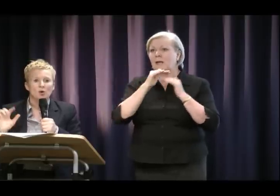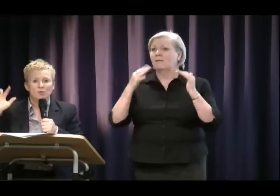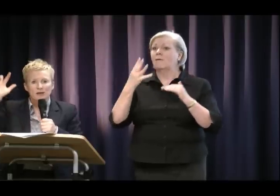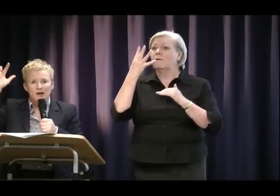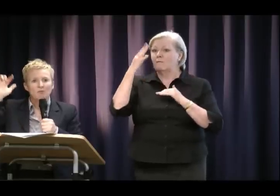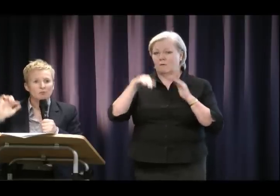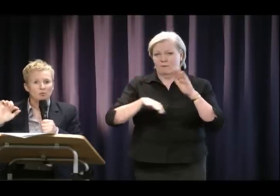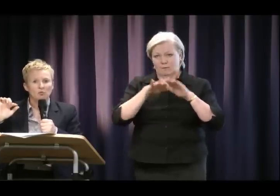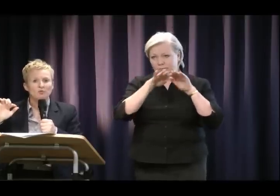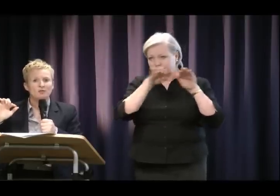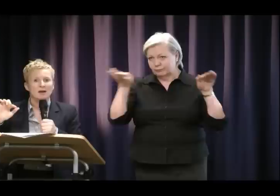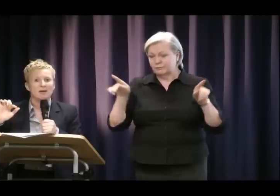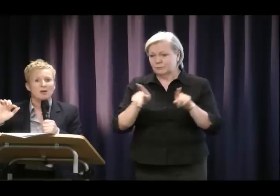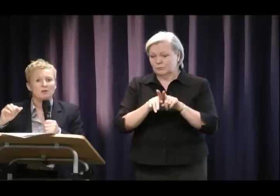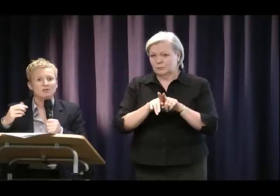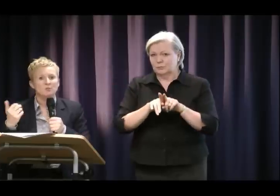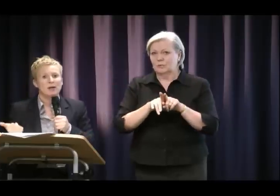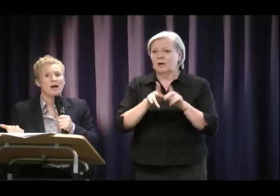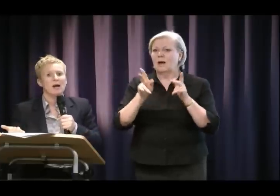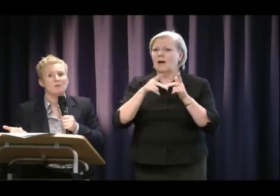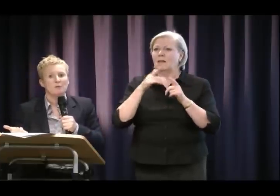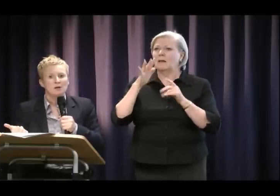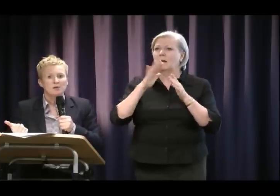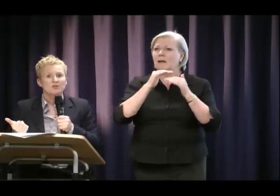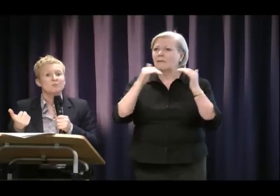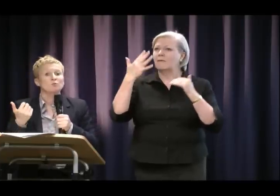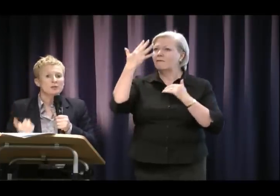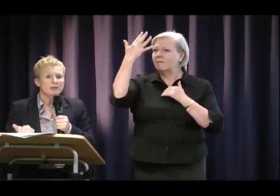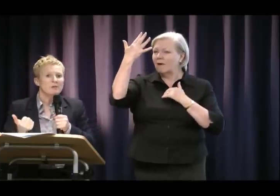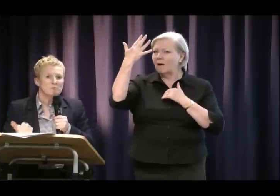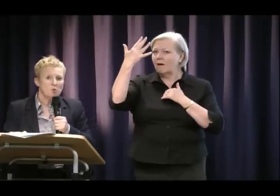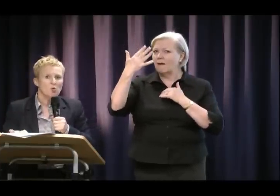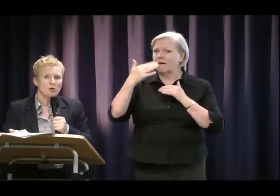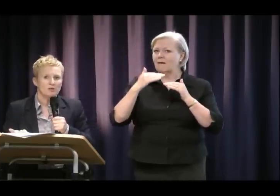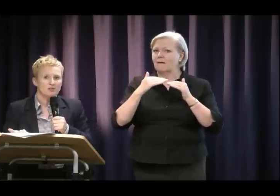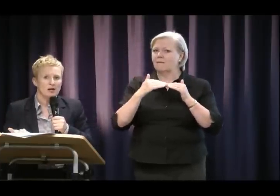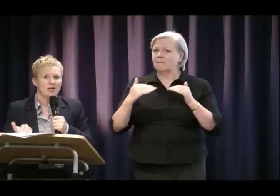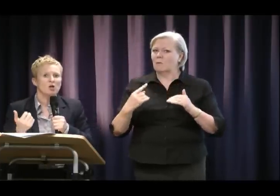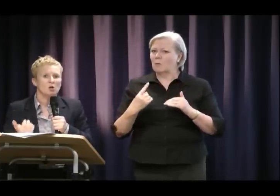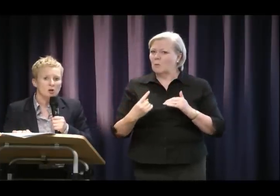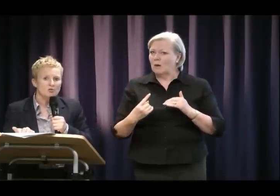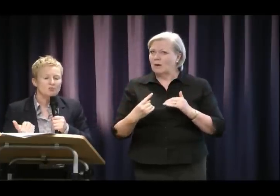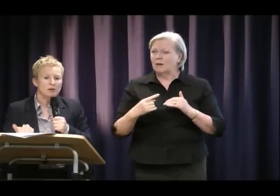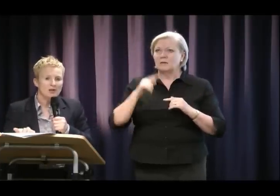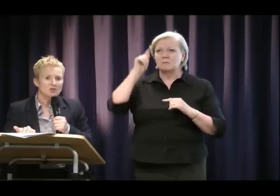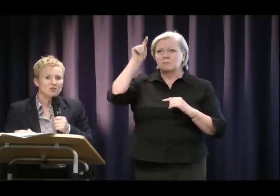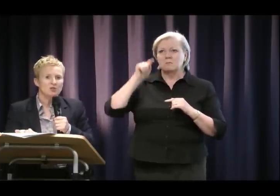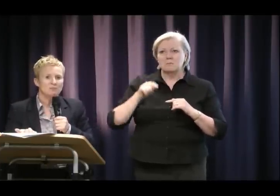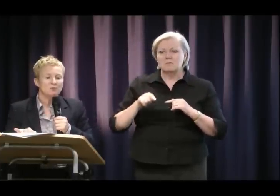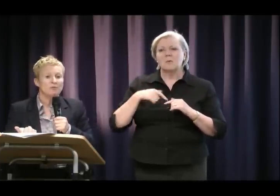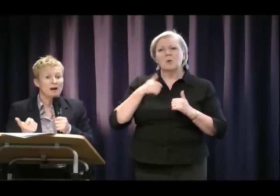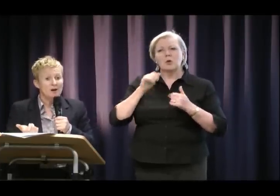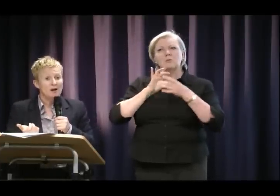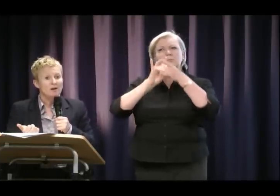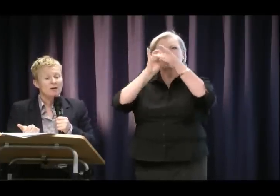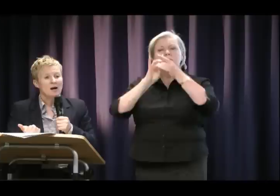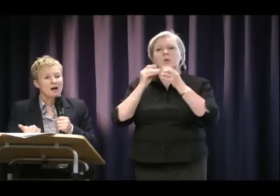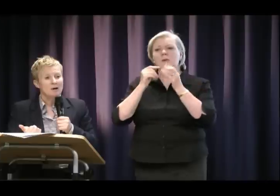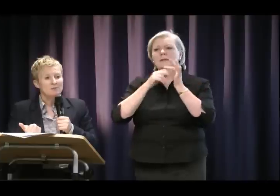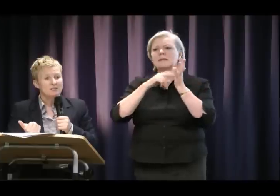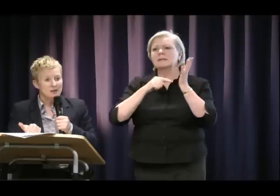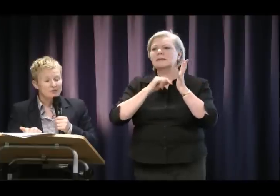And in the other floors, the other areas, we have some really important and close relationships with